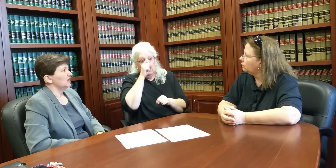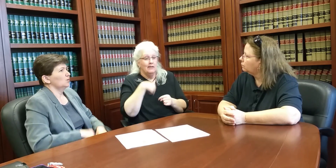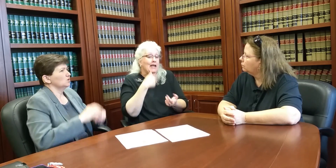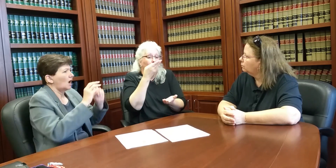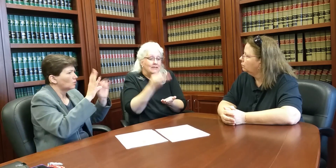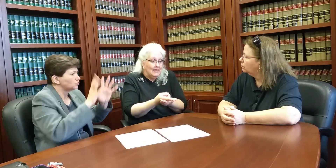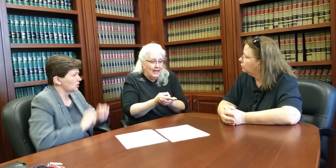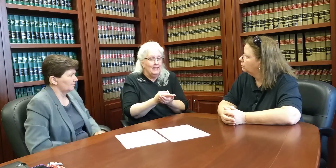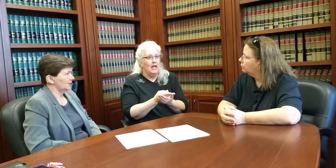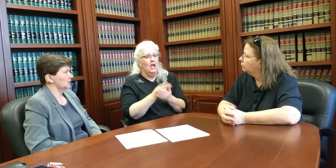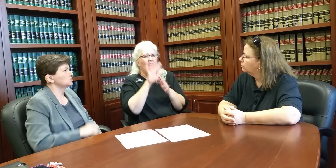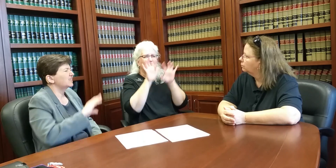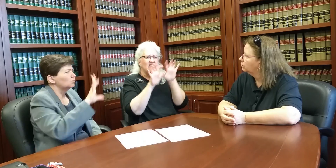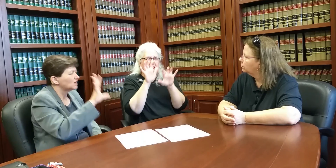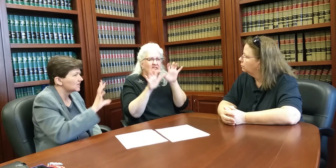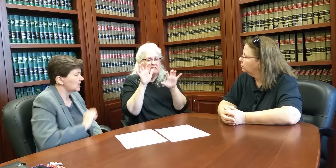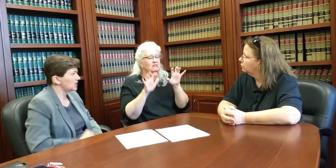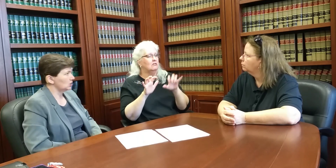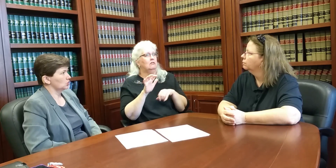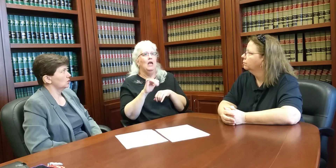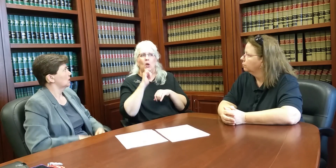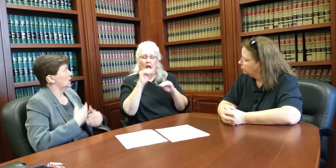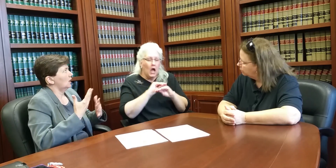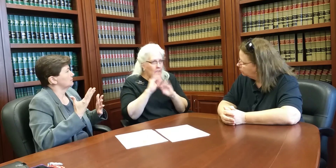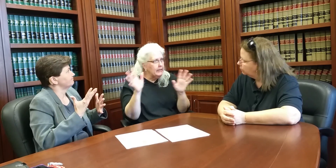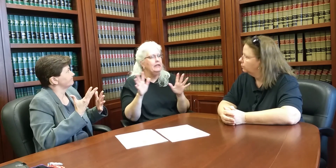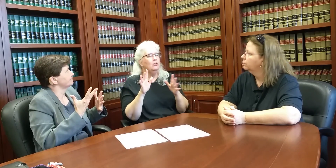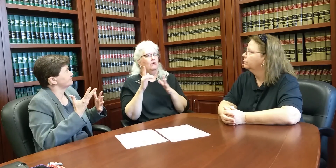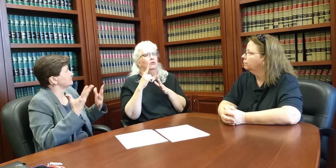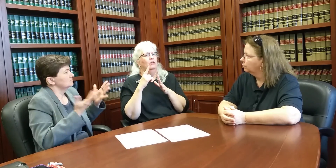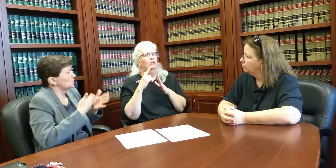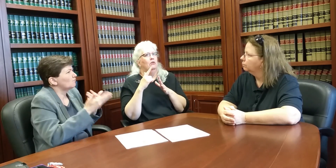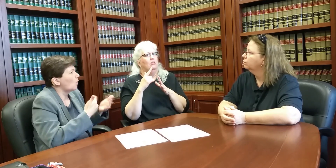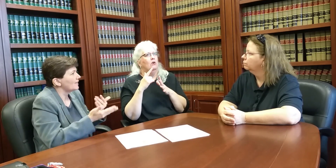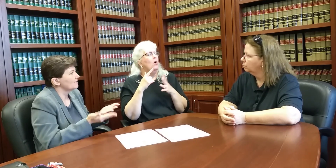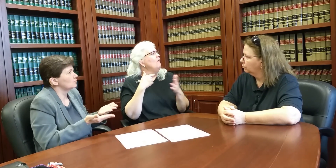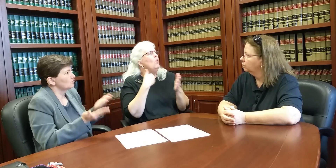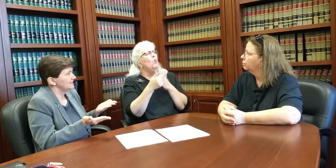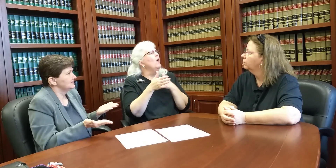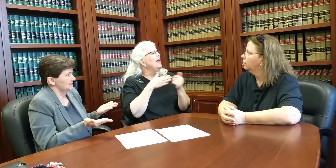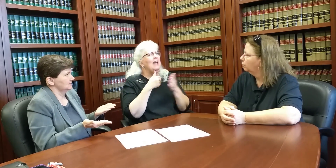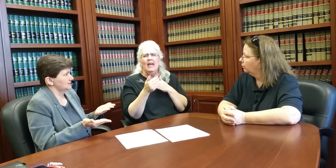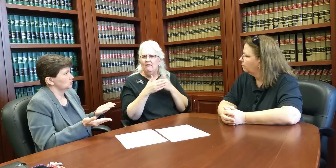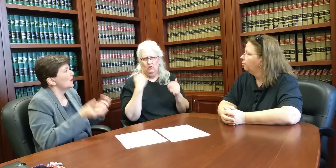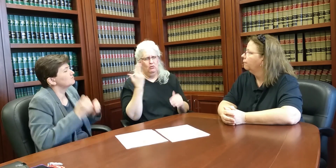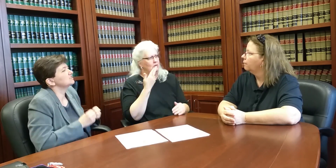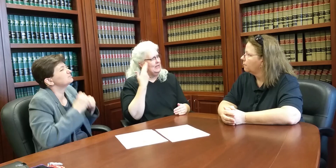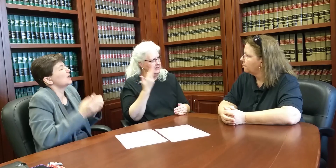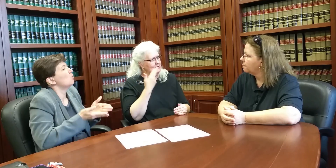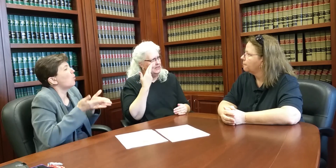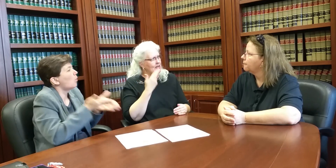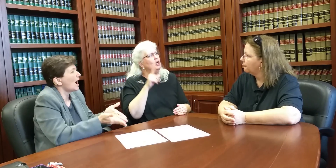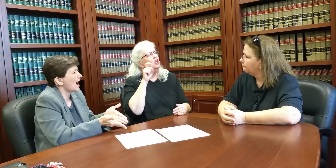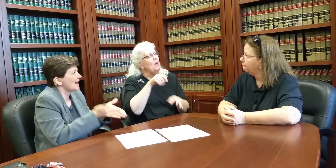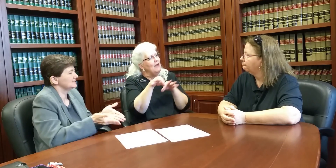It was all jumpy. Wasn't clear. For whatever reason, you have to explain why it